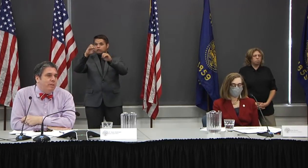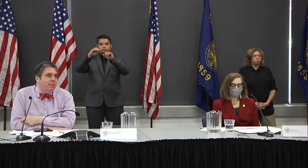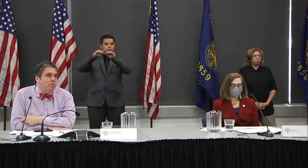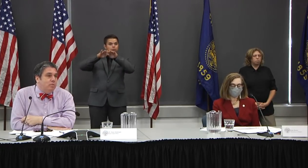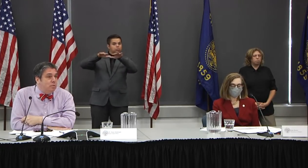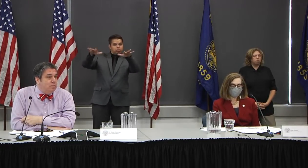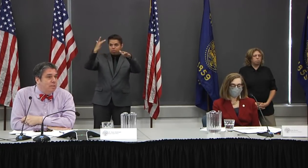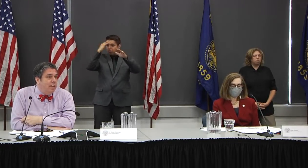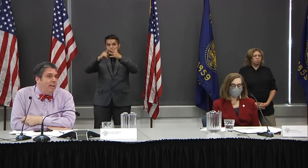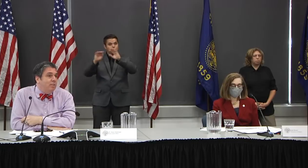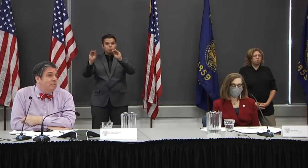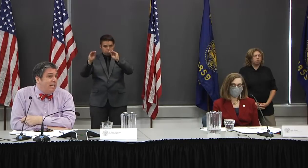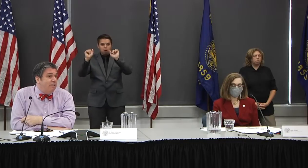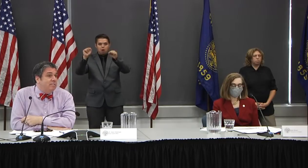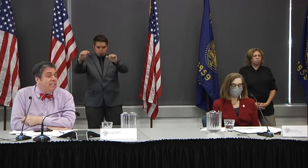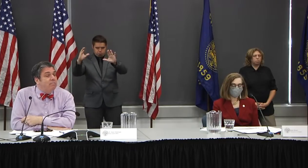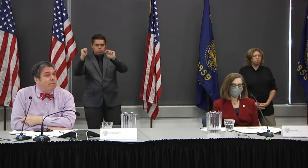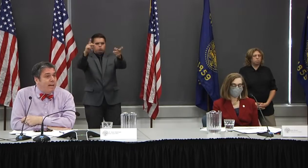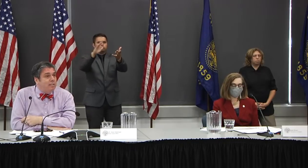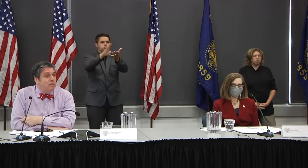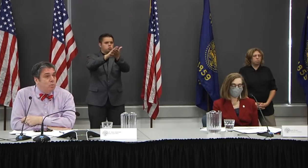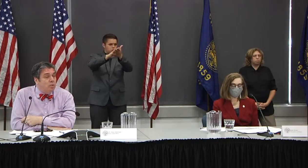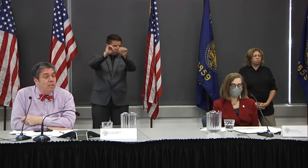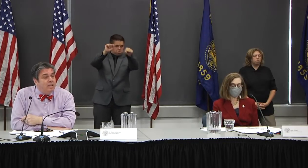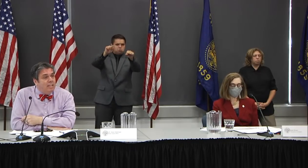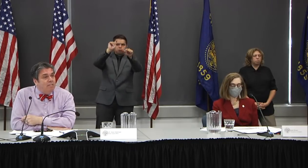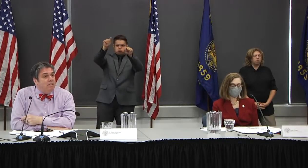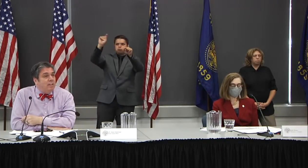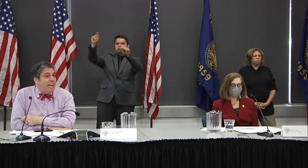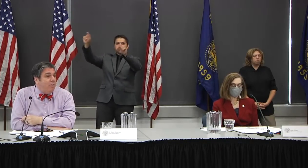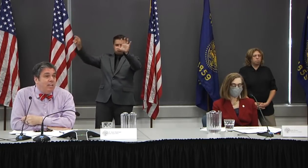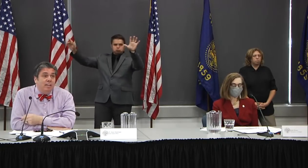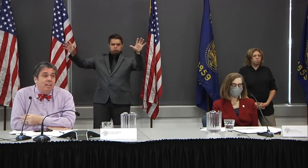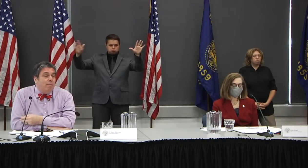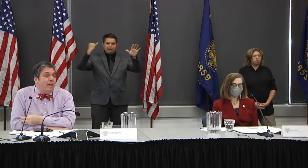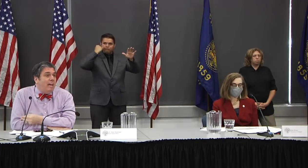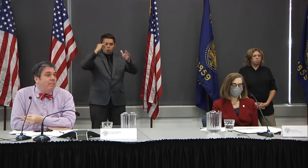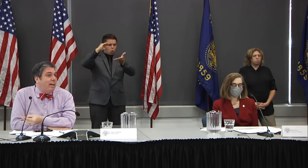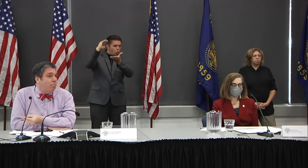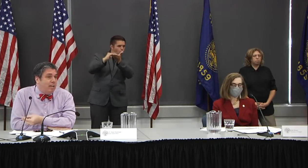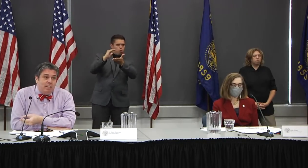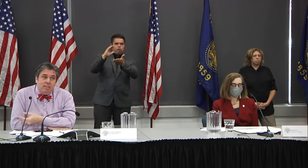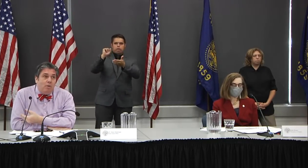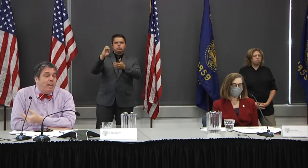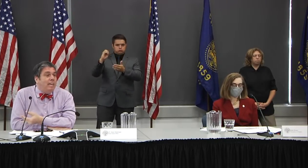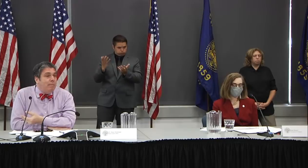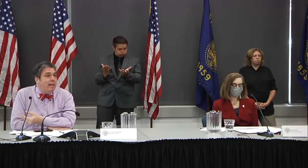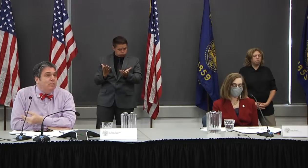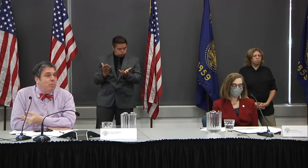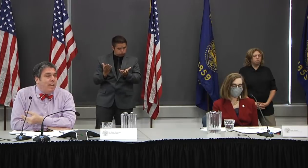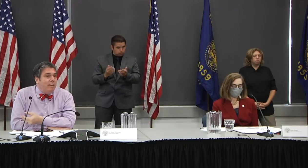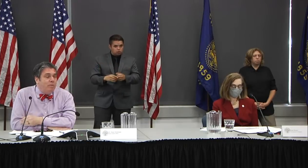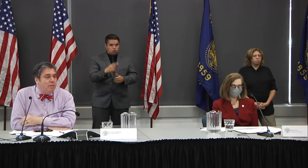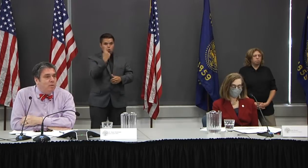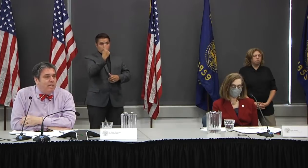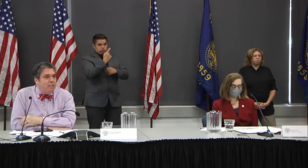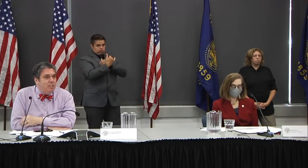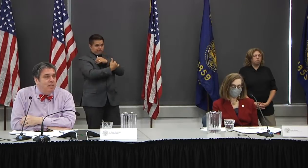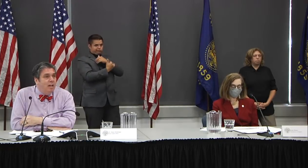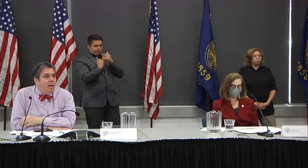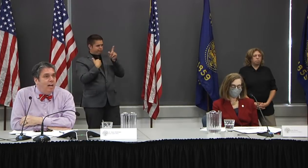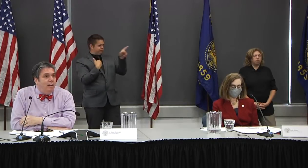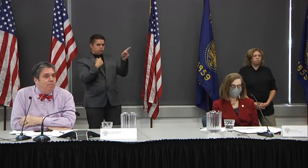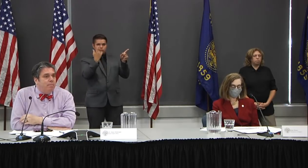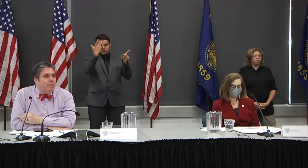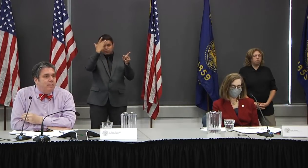could we bring those students and those staff safely back to school, even if a county that may have an outbreak 80 miles away with no